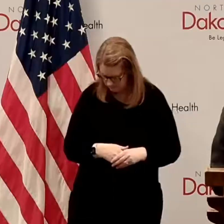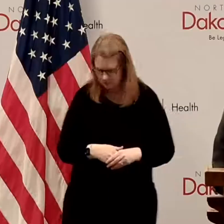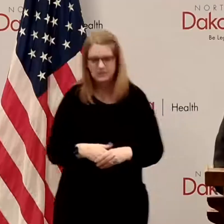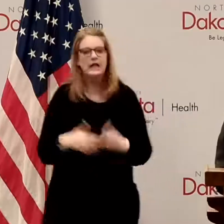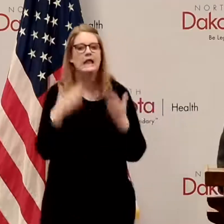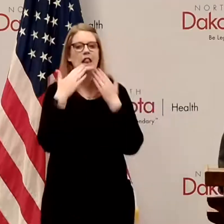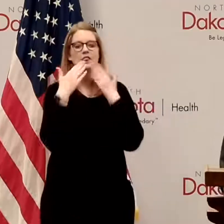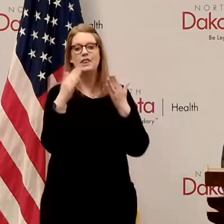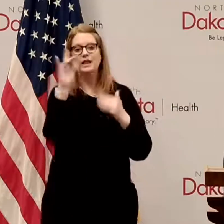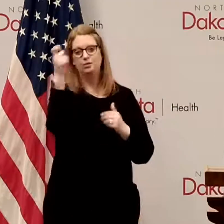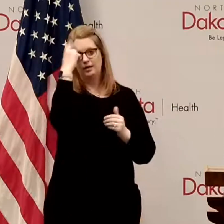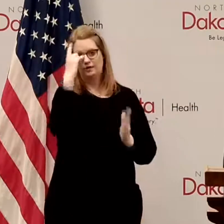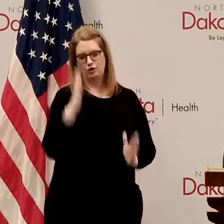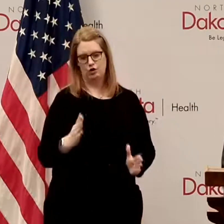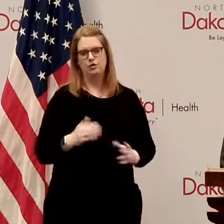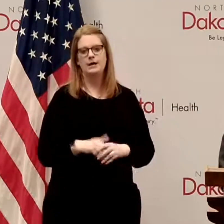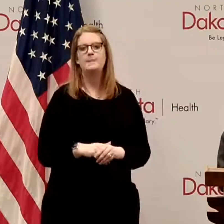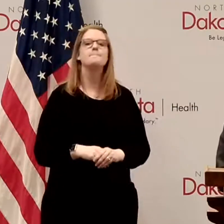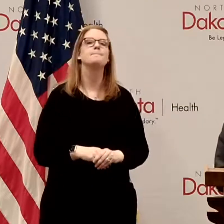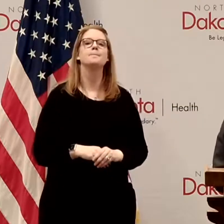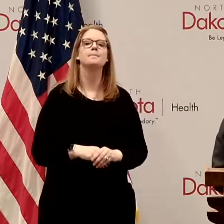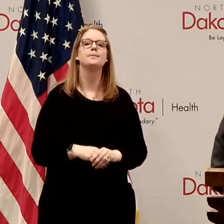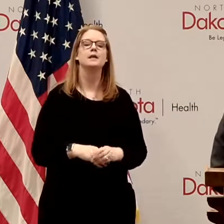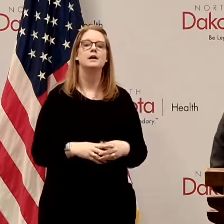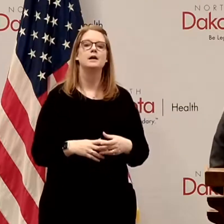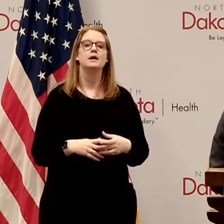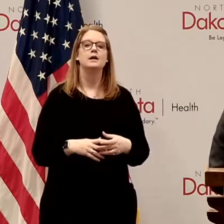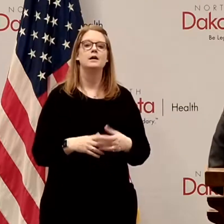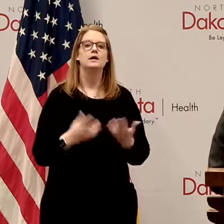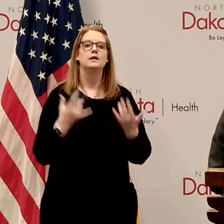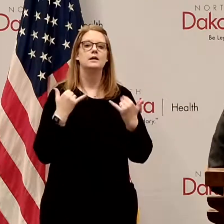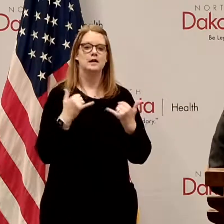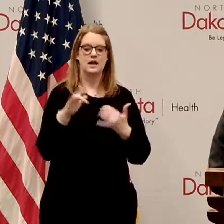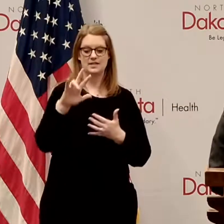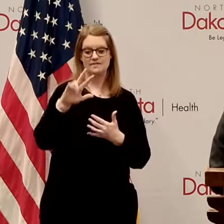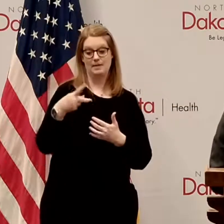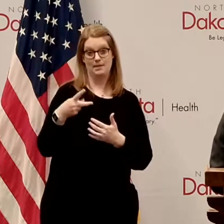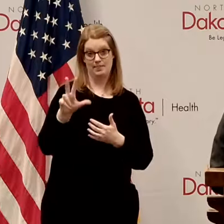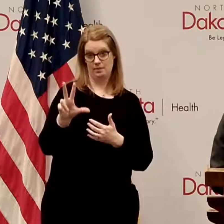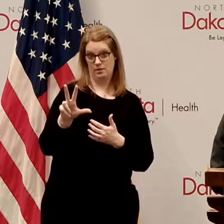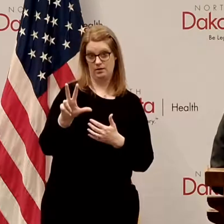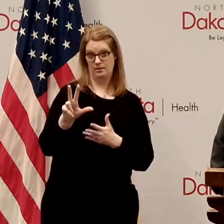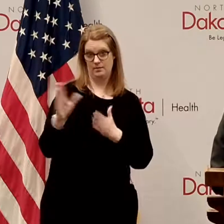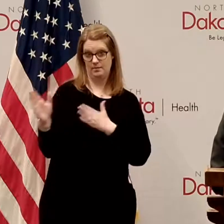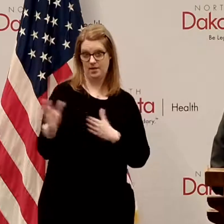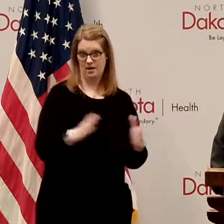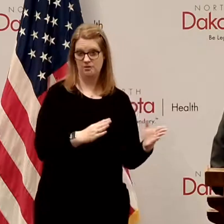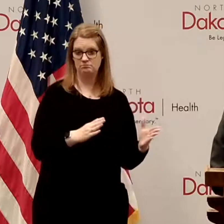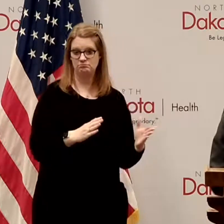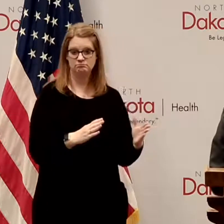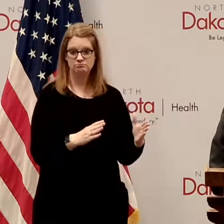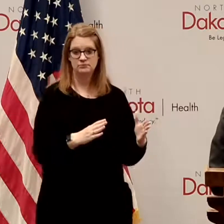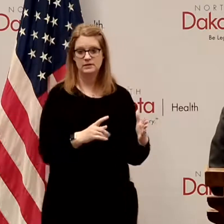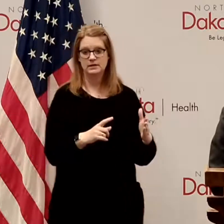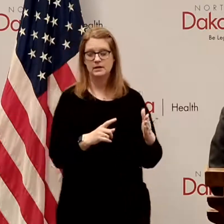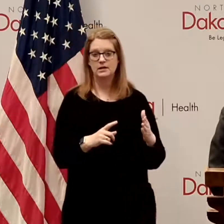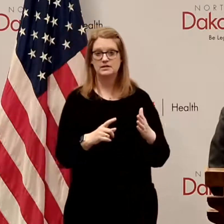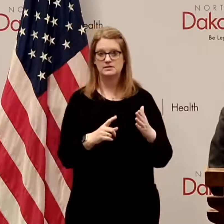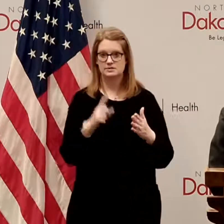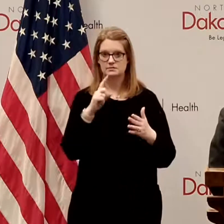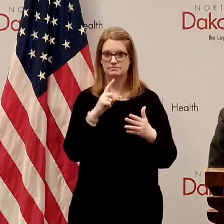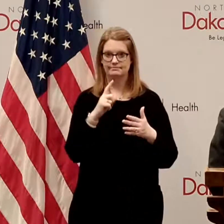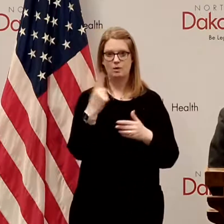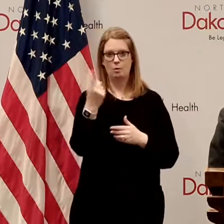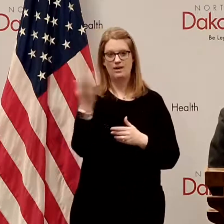Thank you, Governor. Just want to give an update on the VP3 plan. You can obviously see that it's one of the 8 that